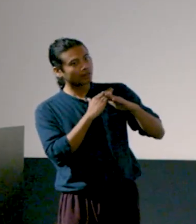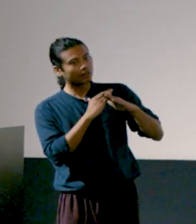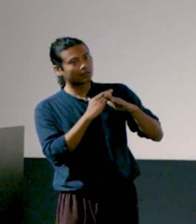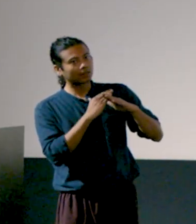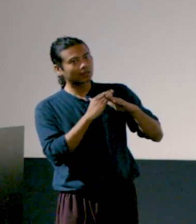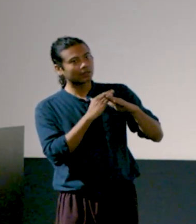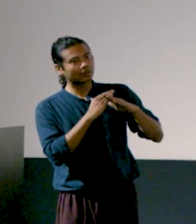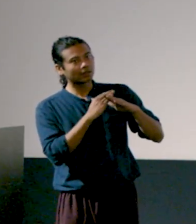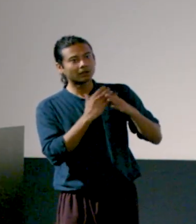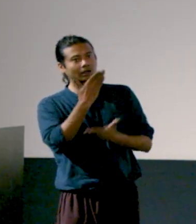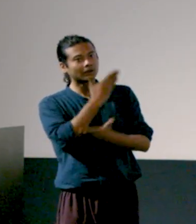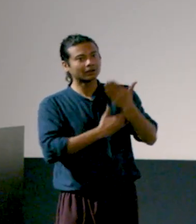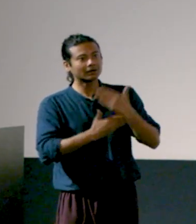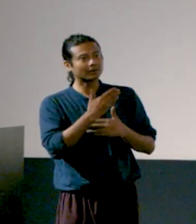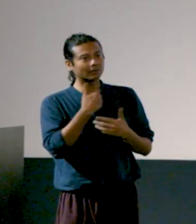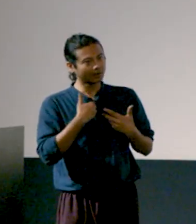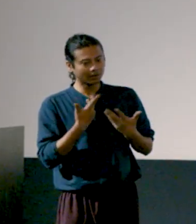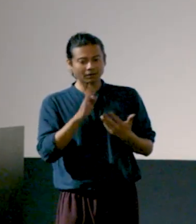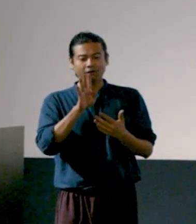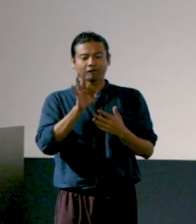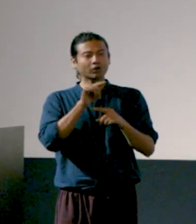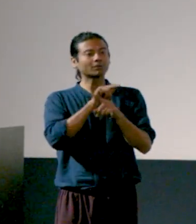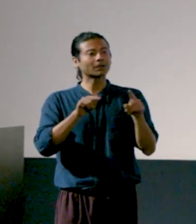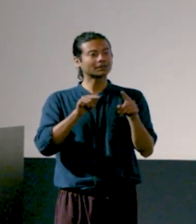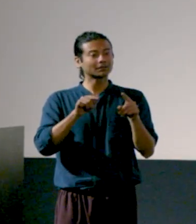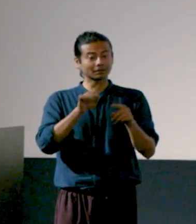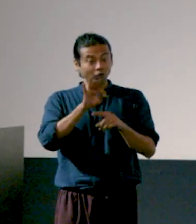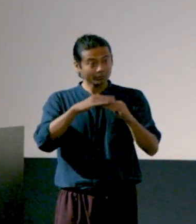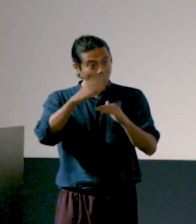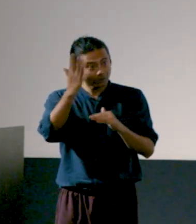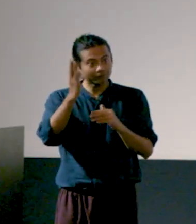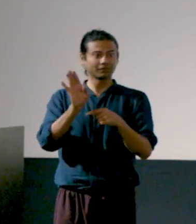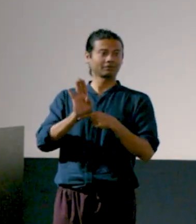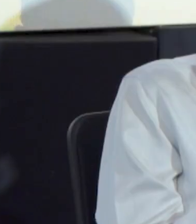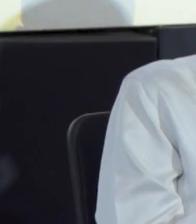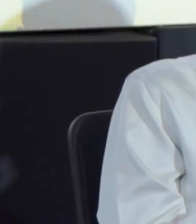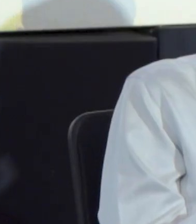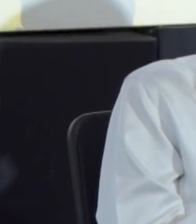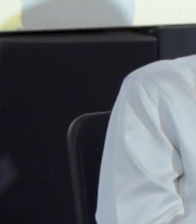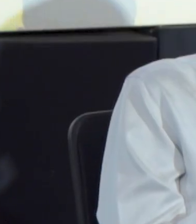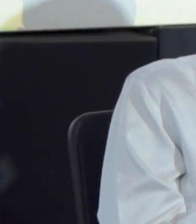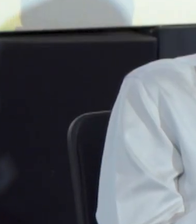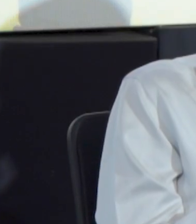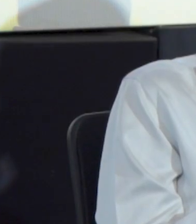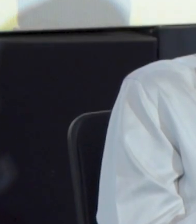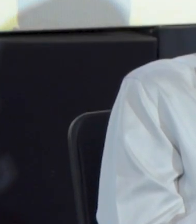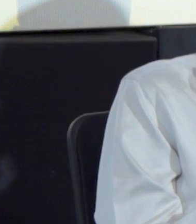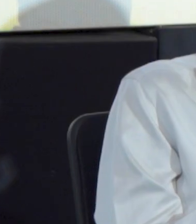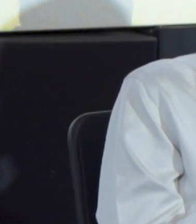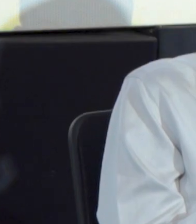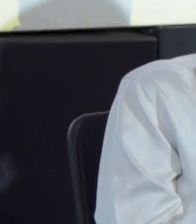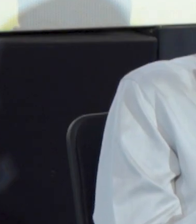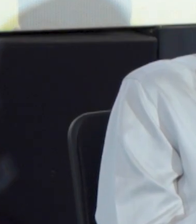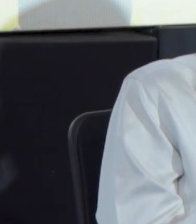benchmark disability, that is a 40% disability certificate. So they are completely excluded. My ask is, why we